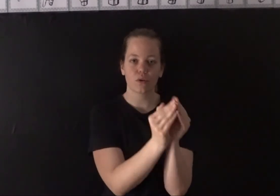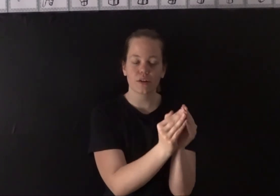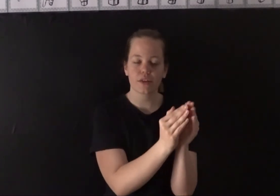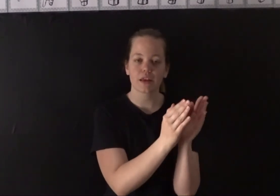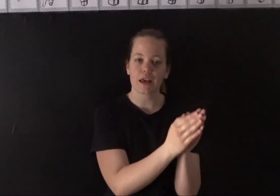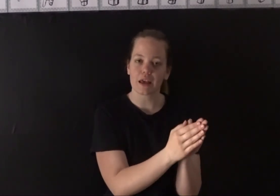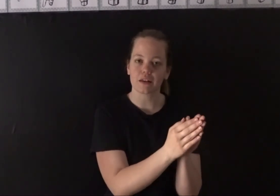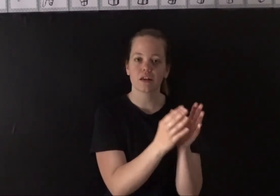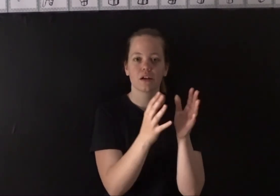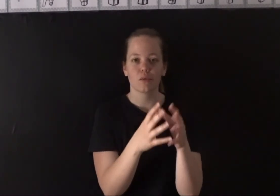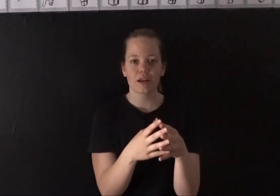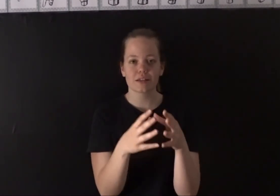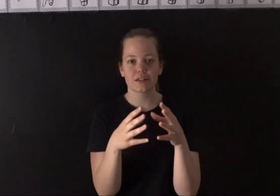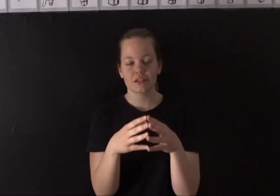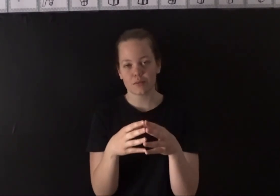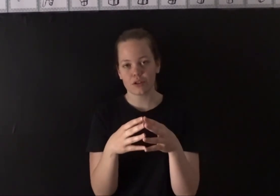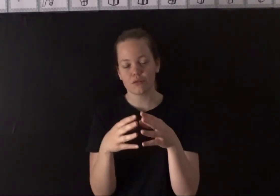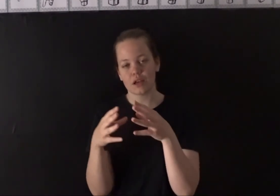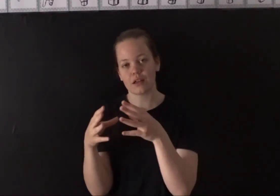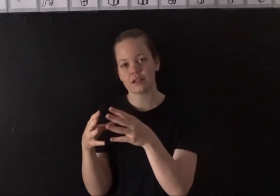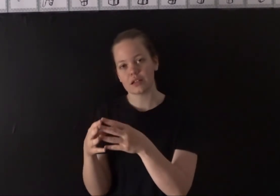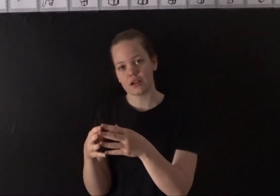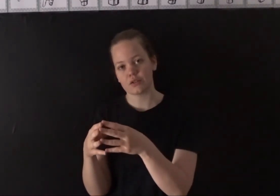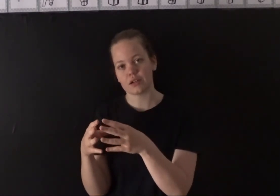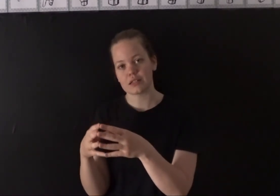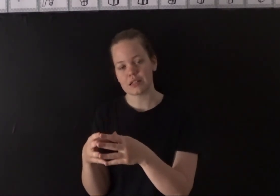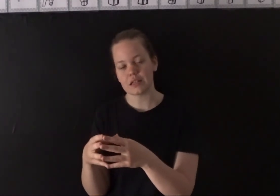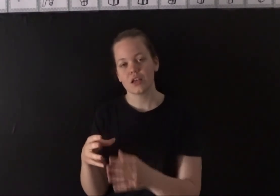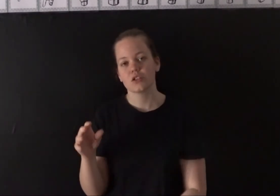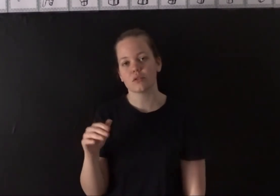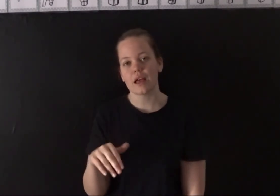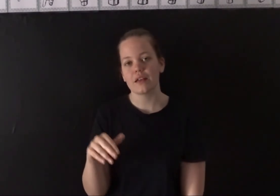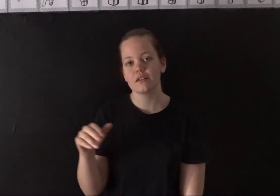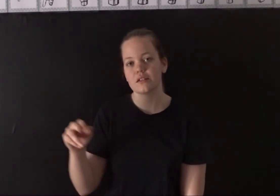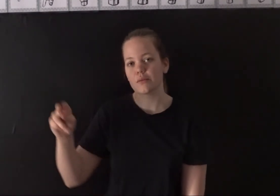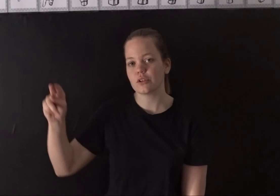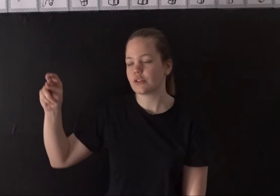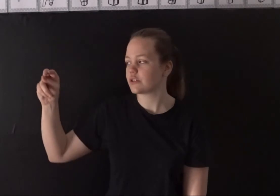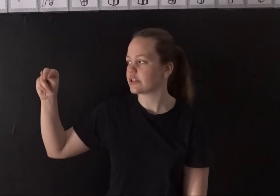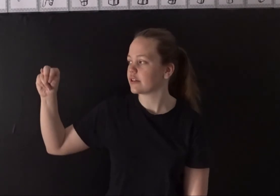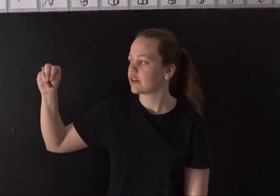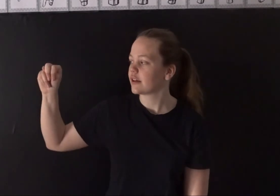North, N, West, W, and Territories, T. So N-W-T.